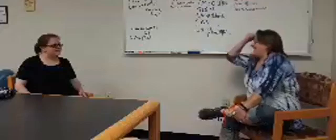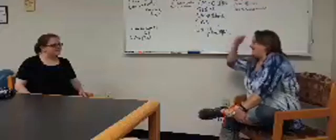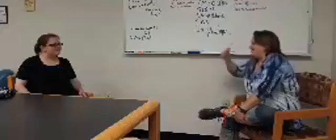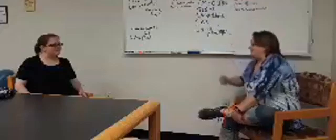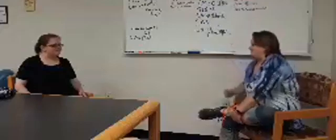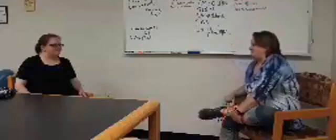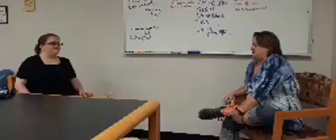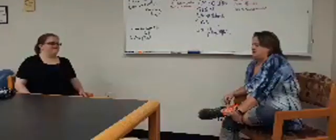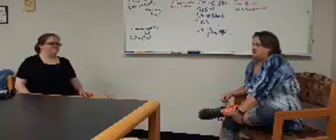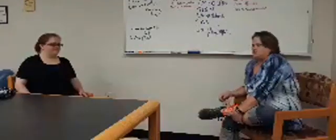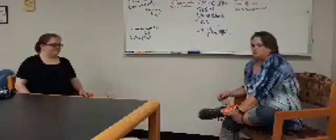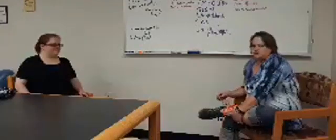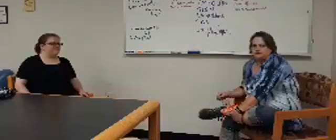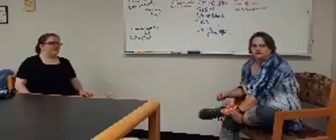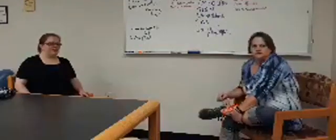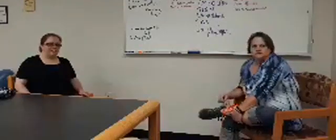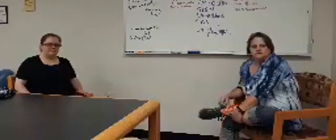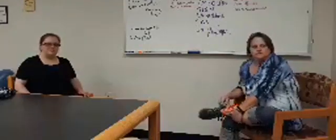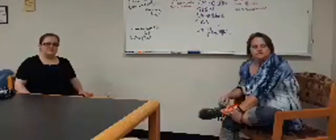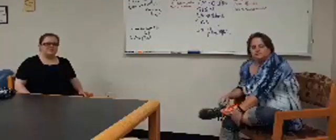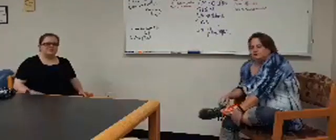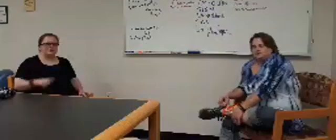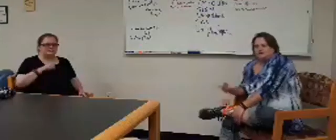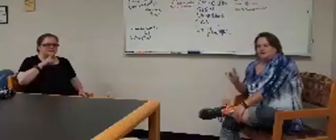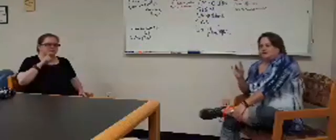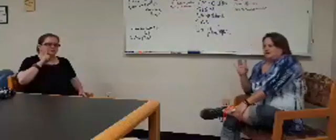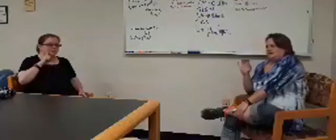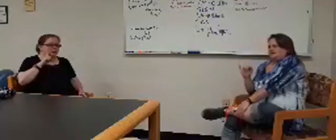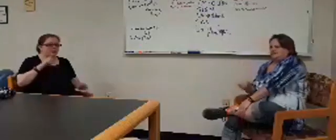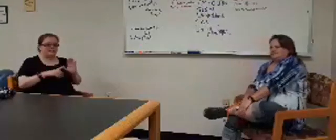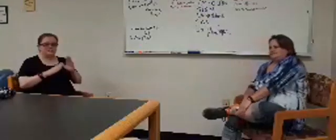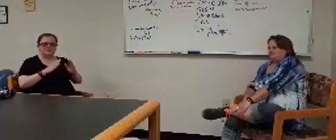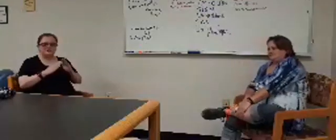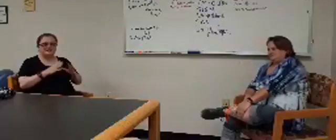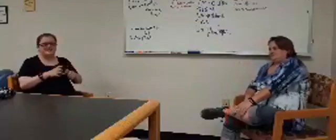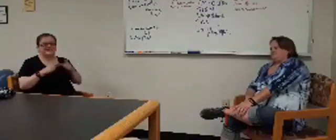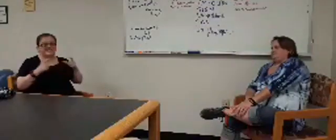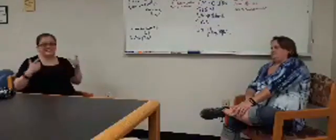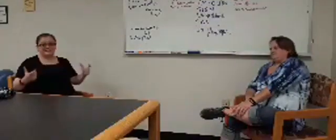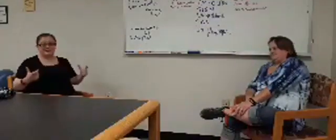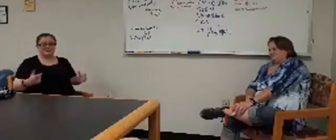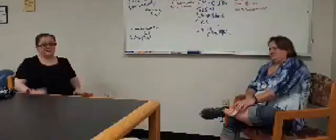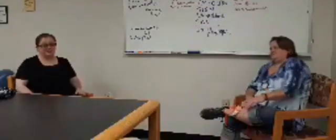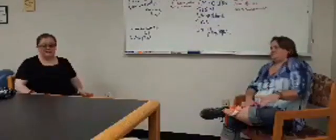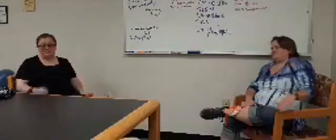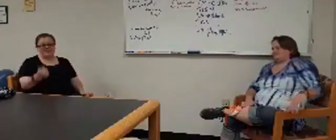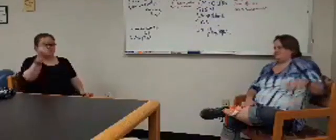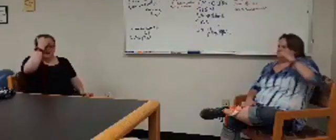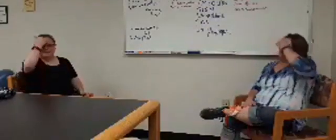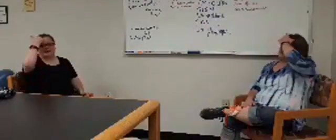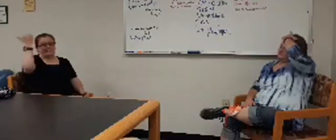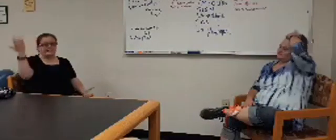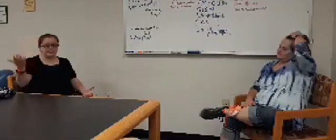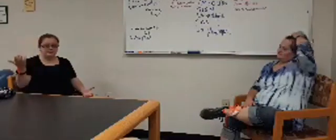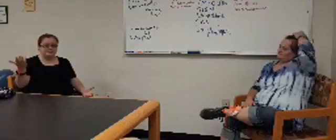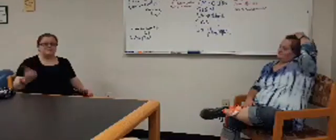dumb. And that's what the deaf community gets a lot of, is that they're automatically dumb